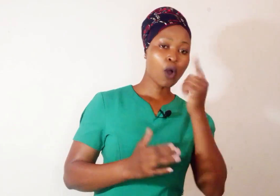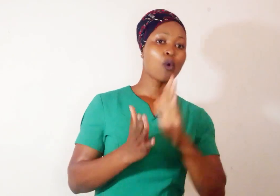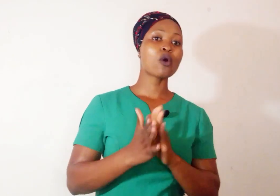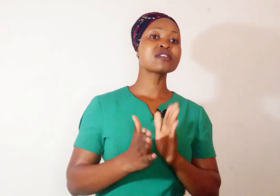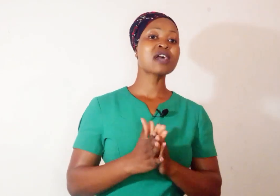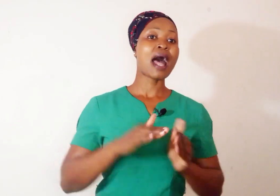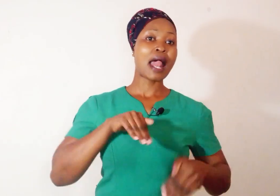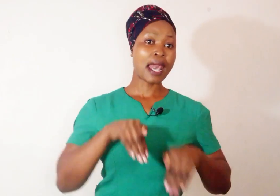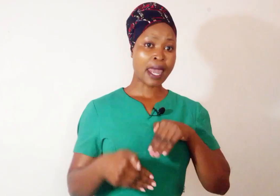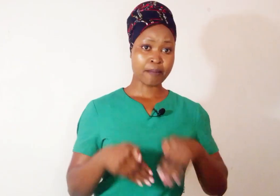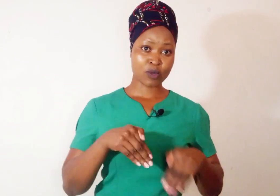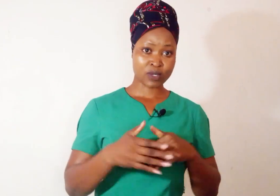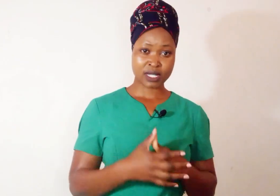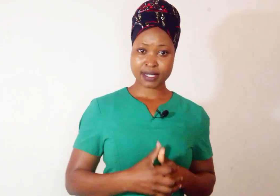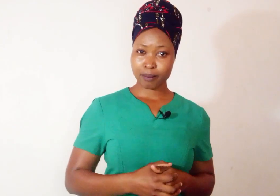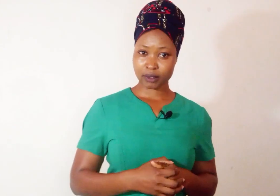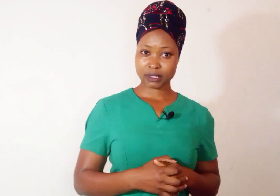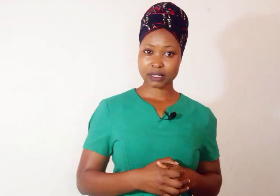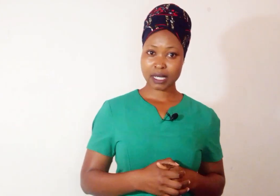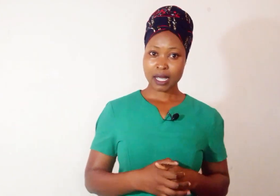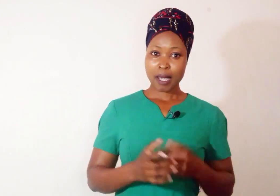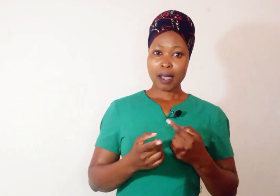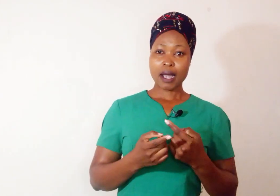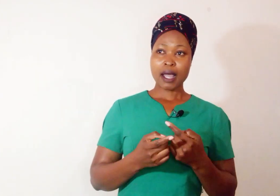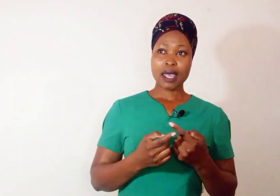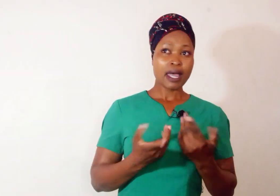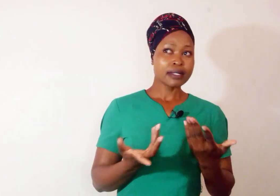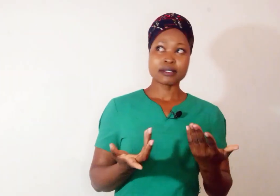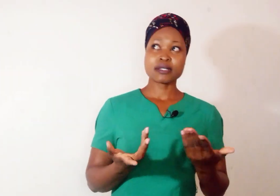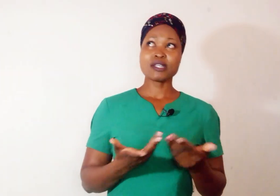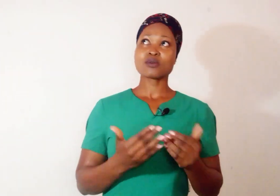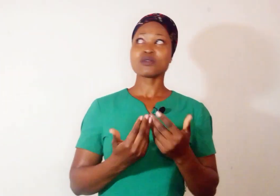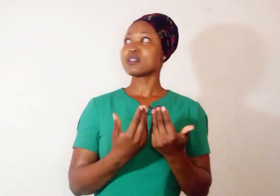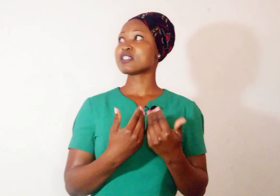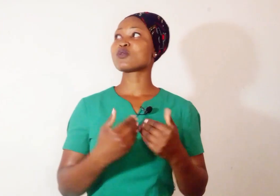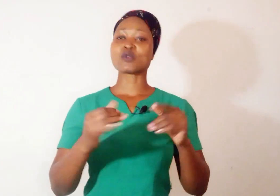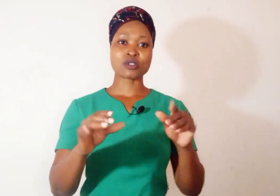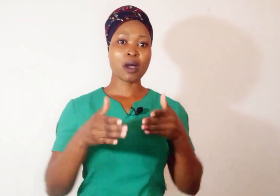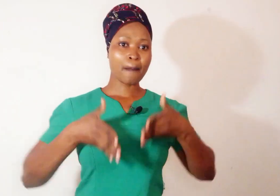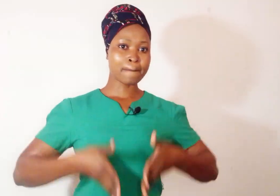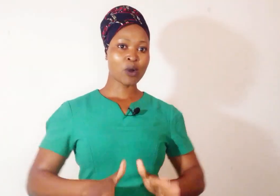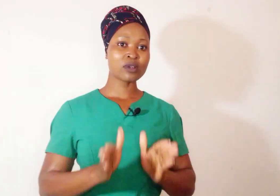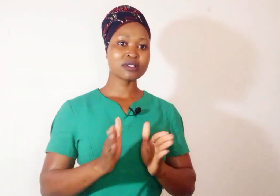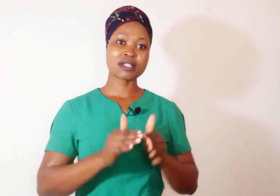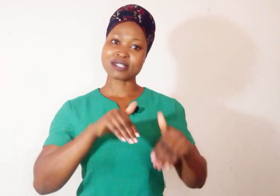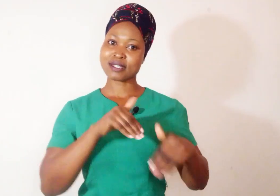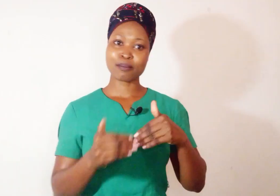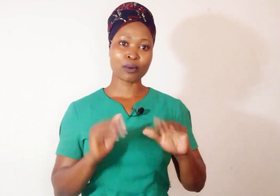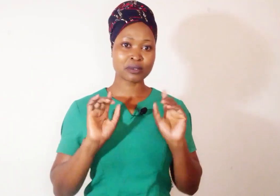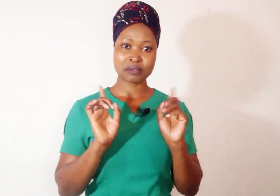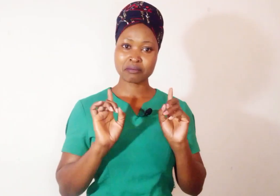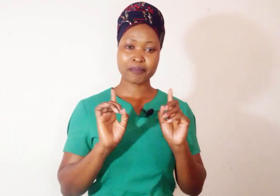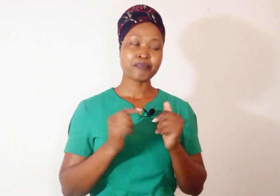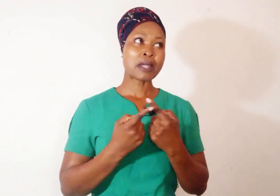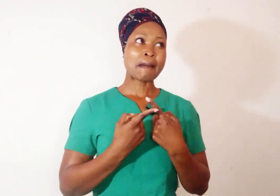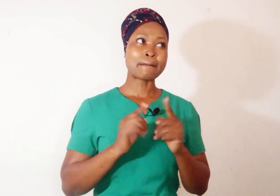who was lame, he was disabled. And it was not that he was born disabled,